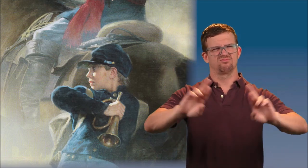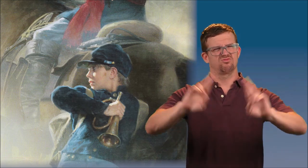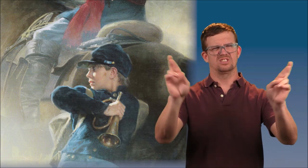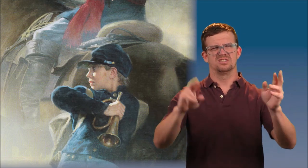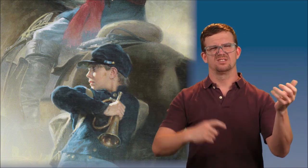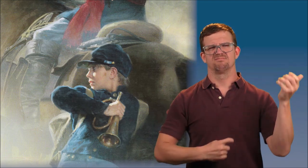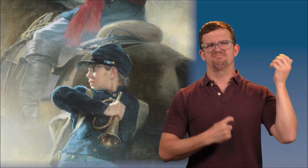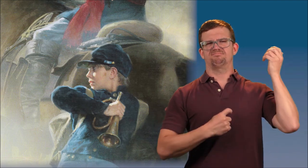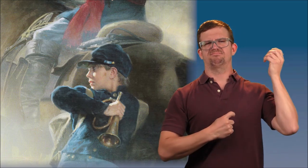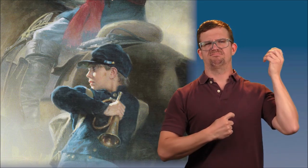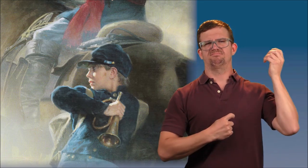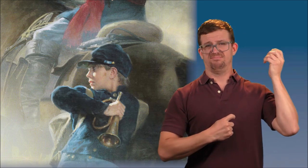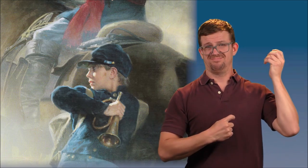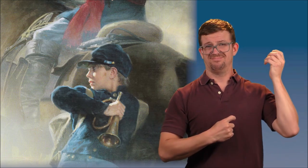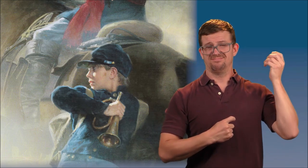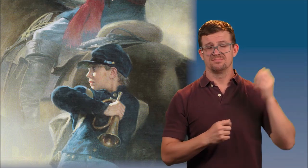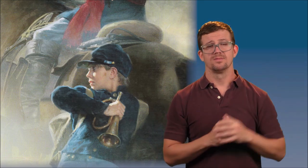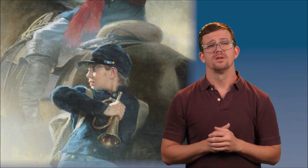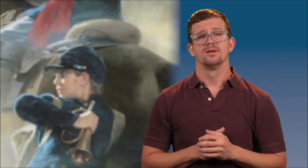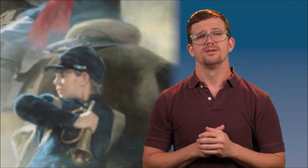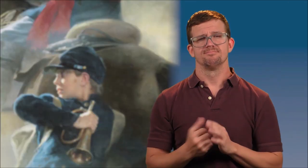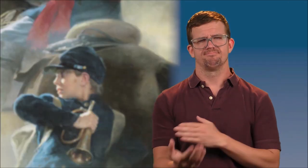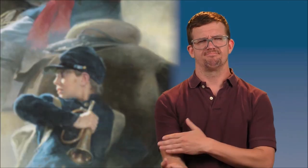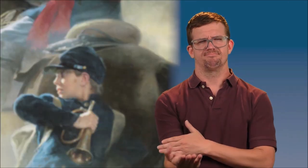his rifle loaded, at the ready.